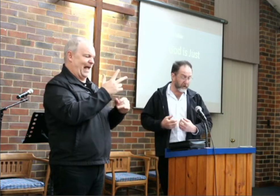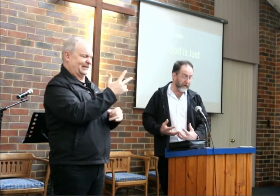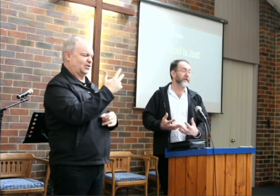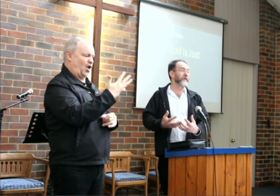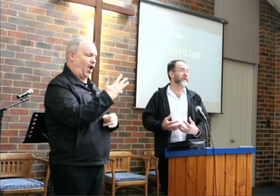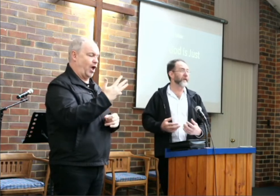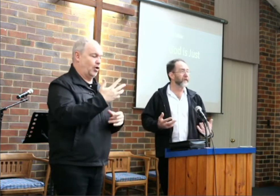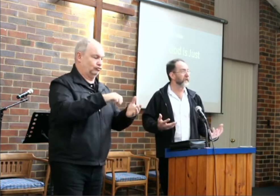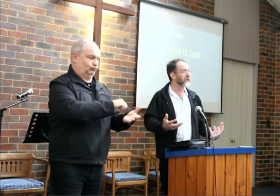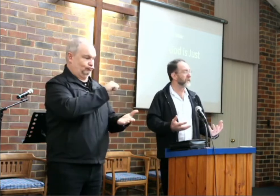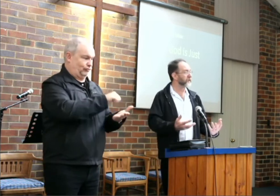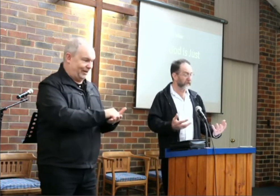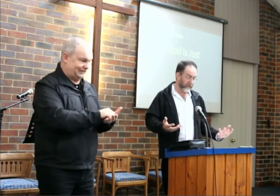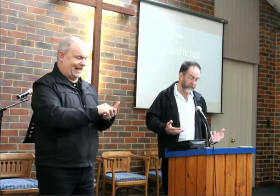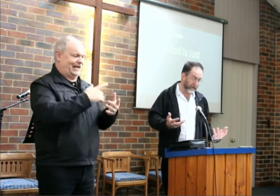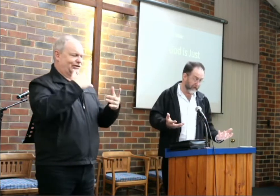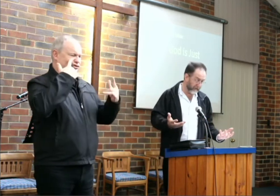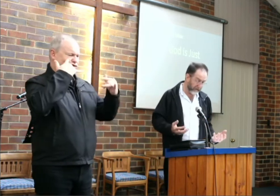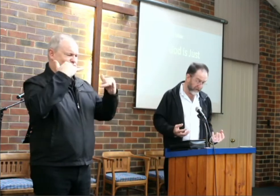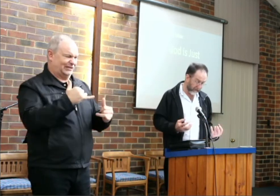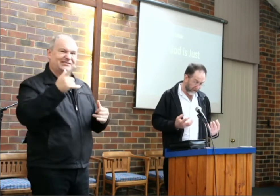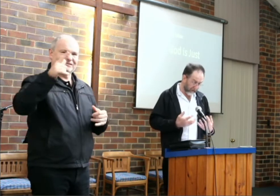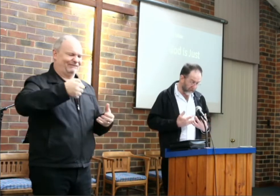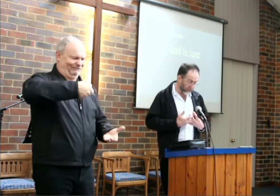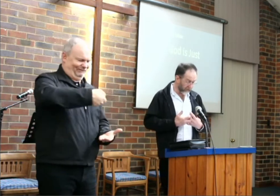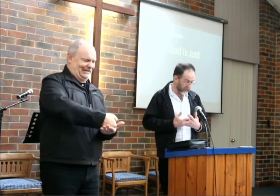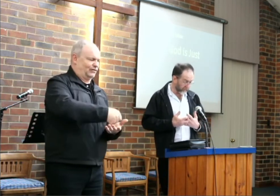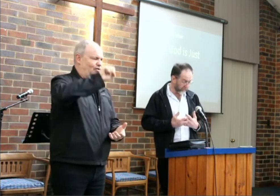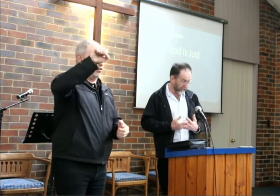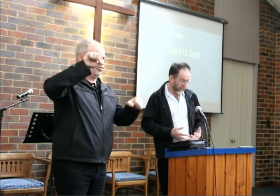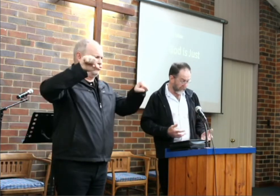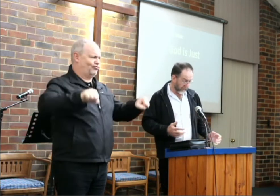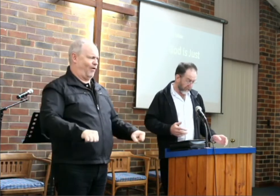and justice are the foundations of your throne. You know, it's those two words.